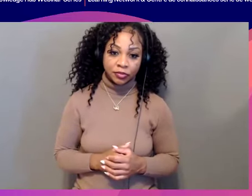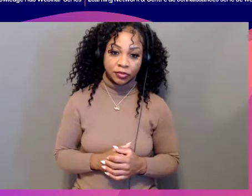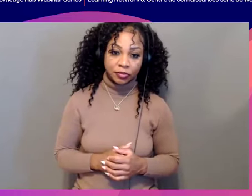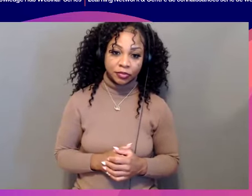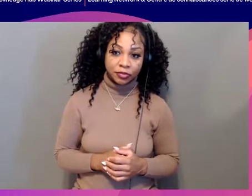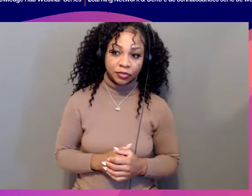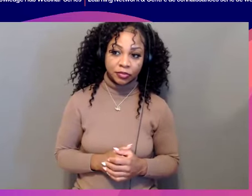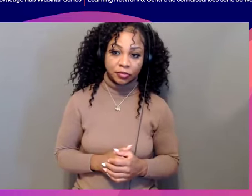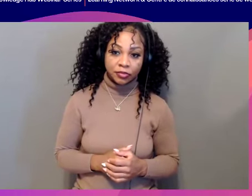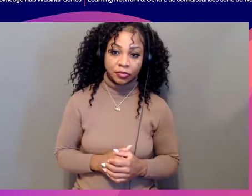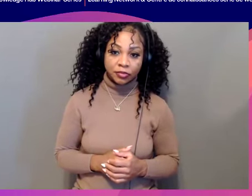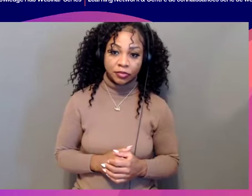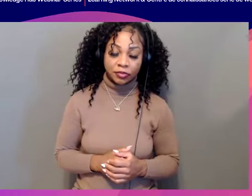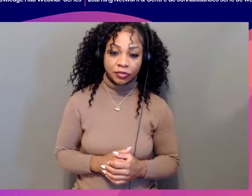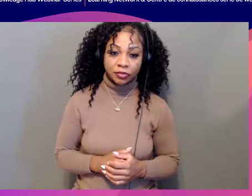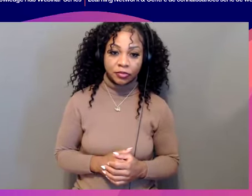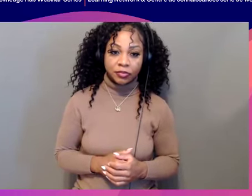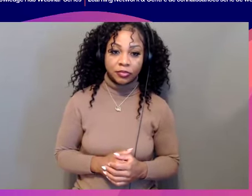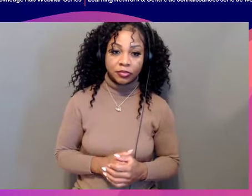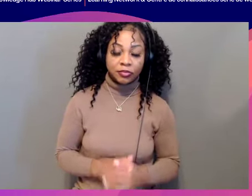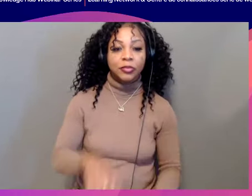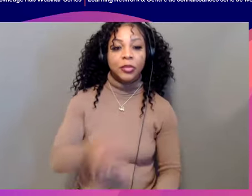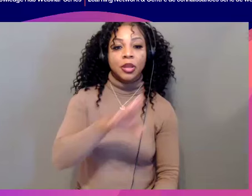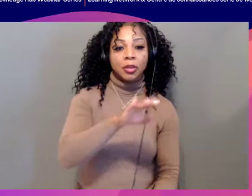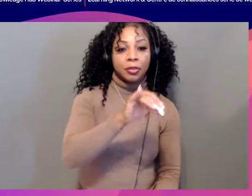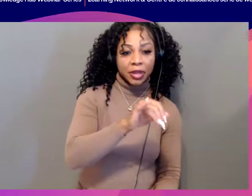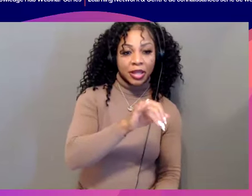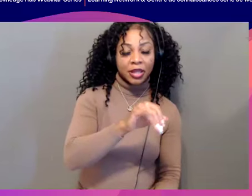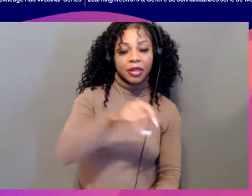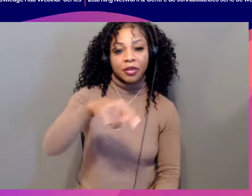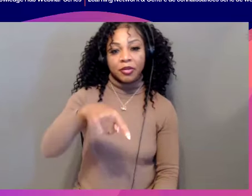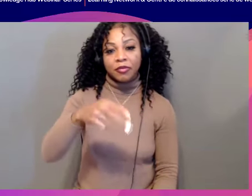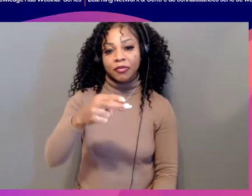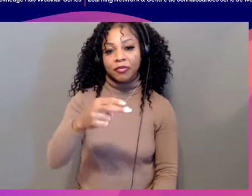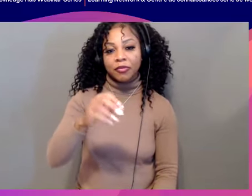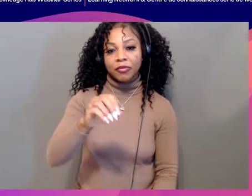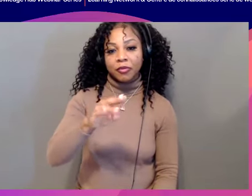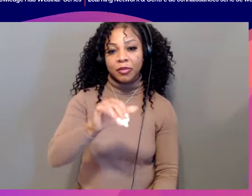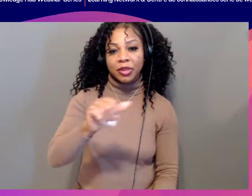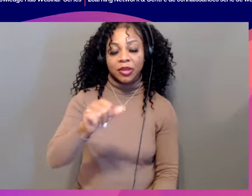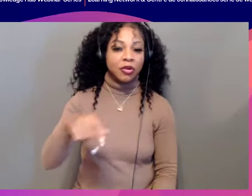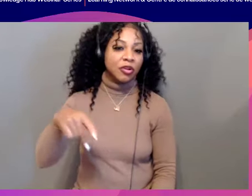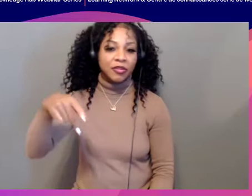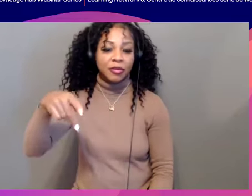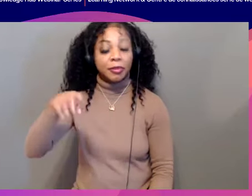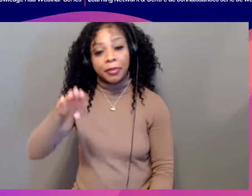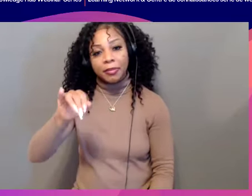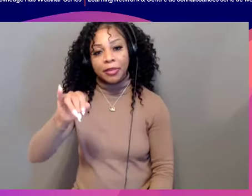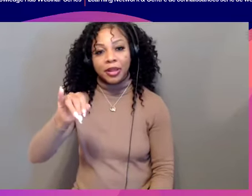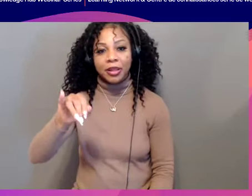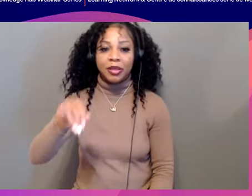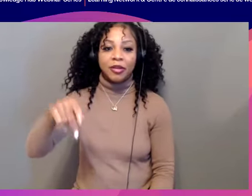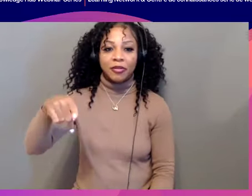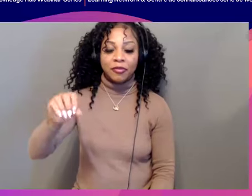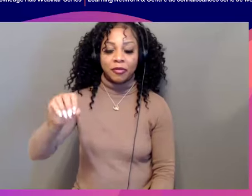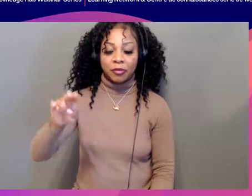that biphobia and biphobic comments in the workplace are common, but sometimes feel forgotten. And that part of biphobia